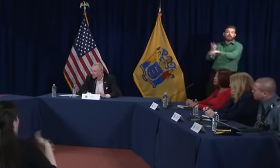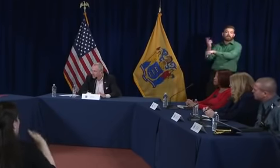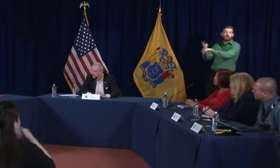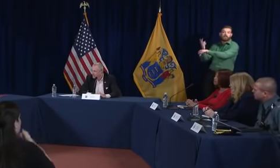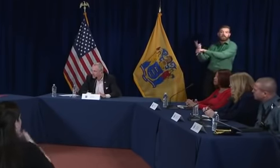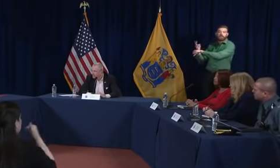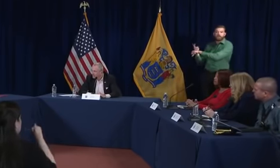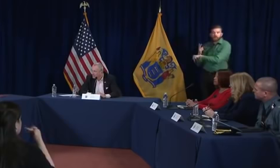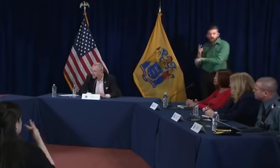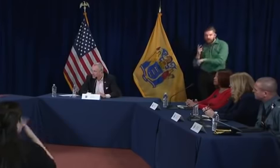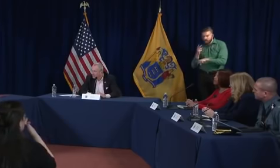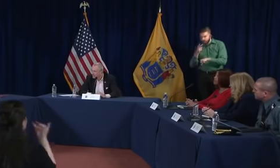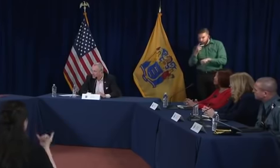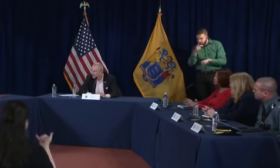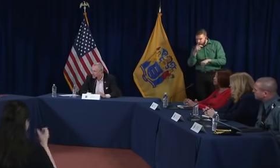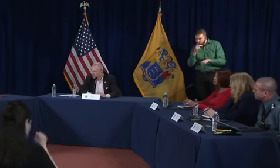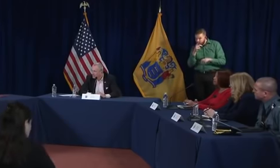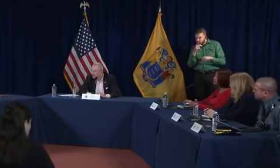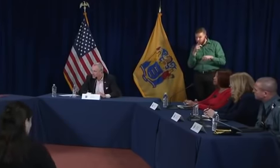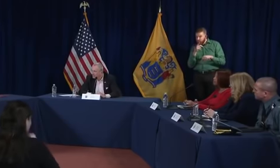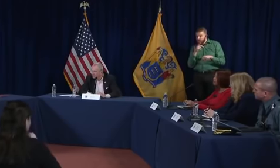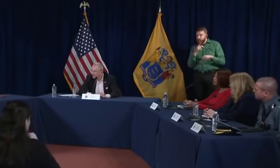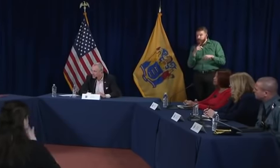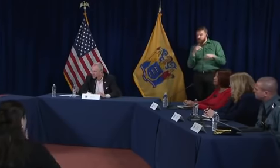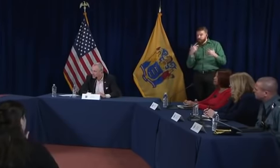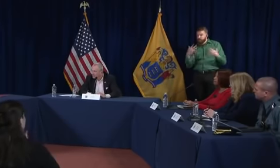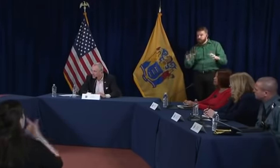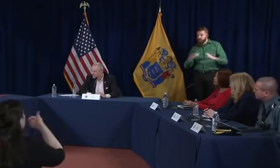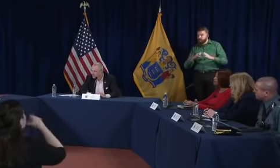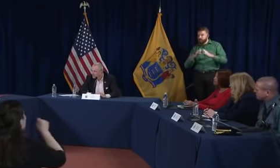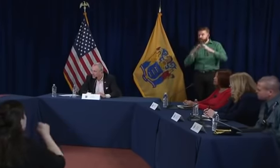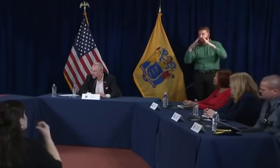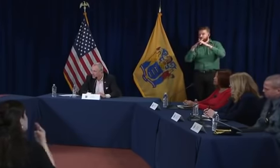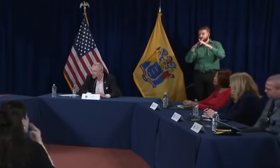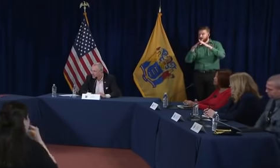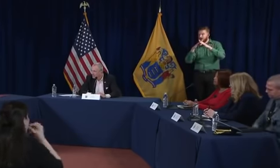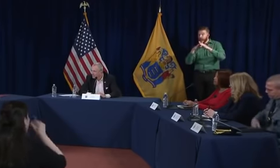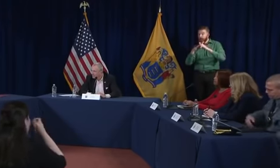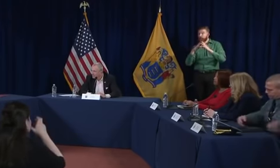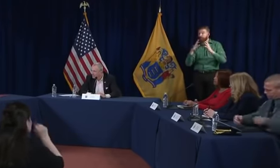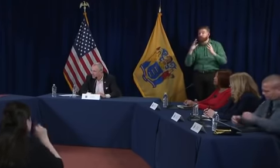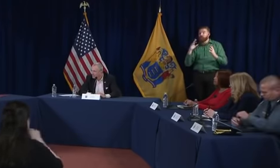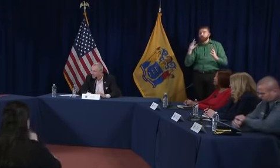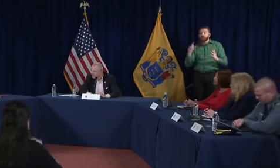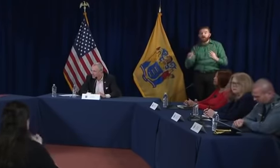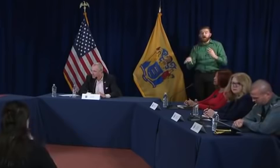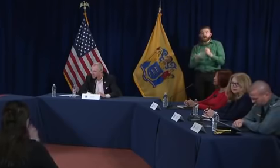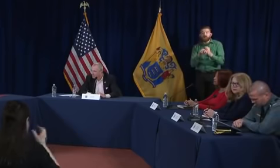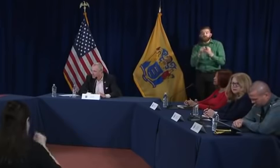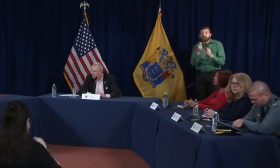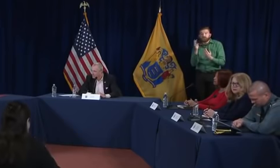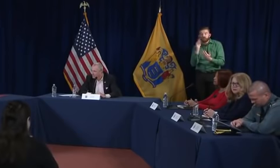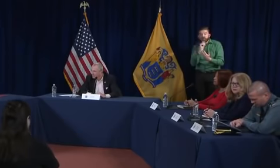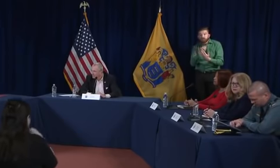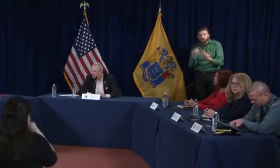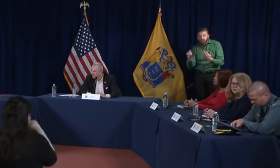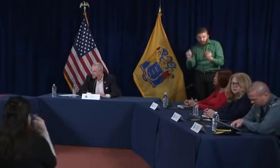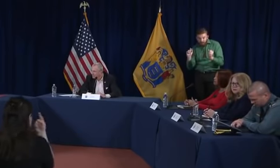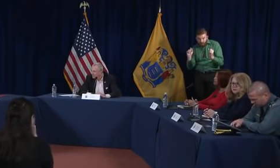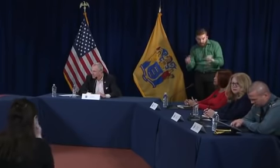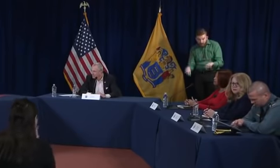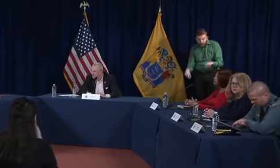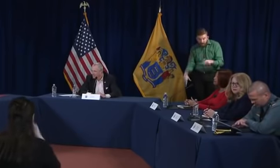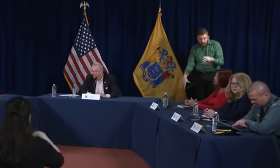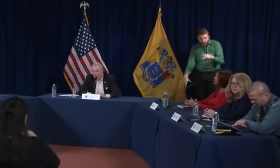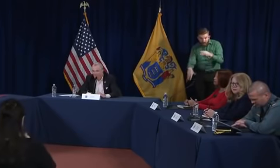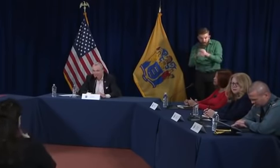be outfitted with medical gases and the appropriate ward